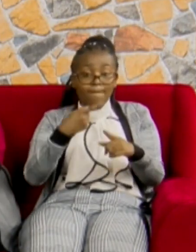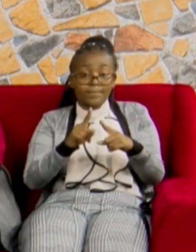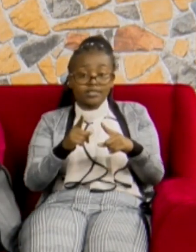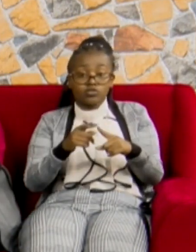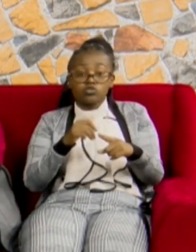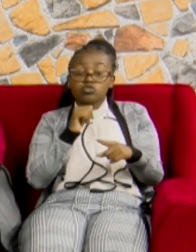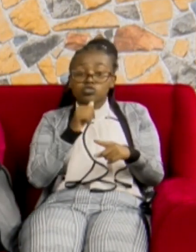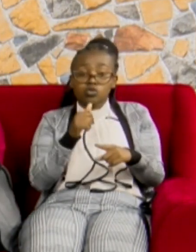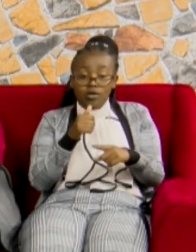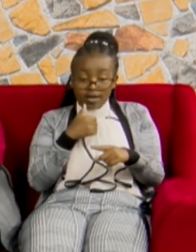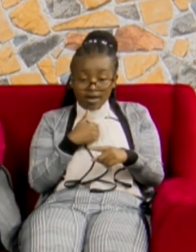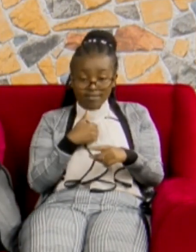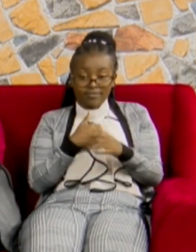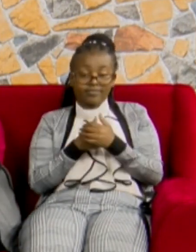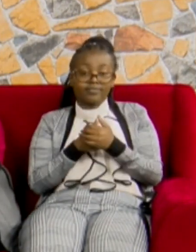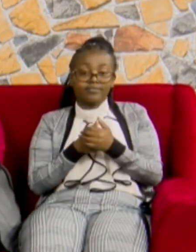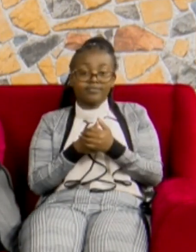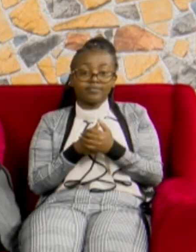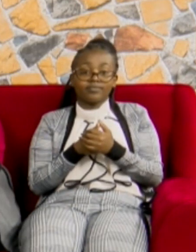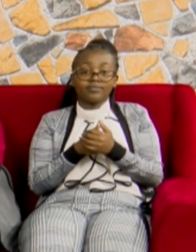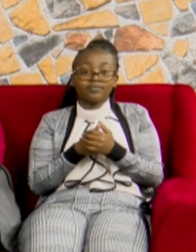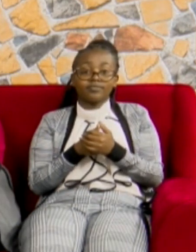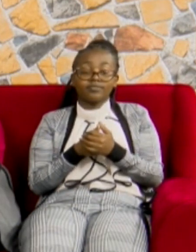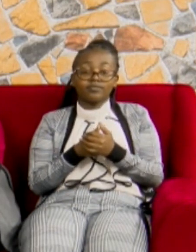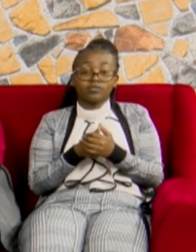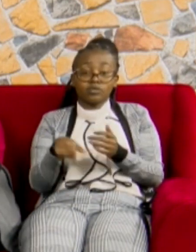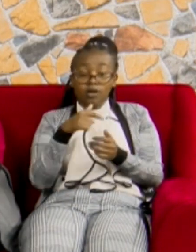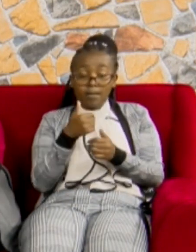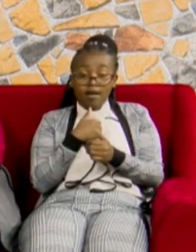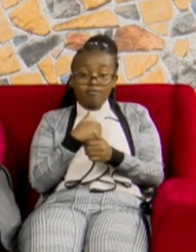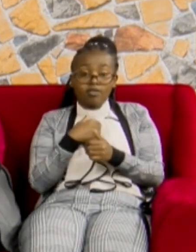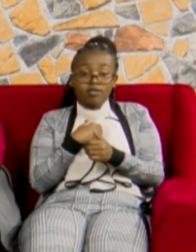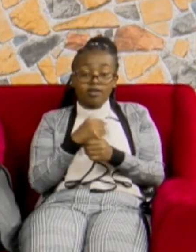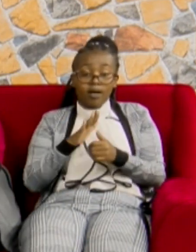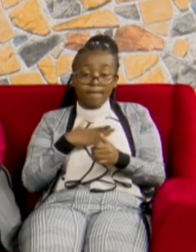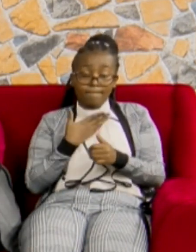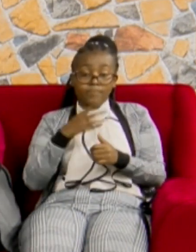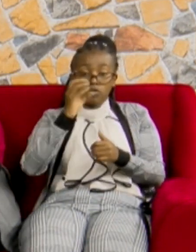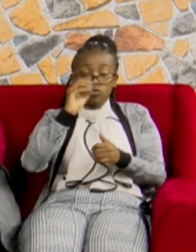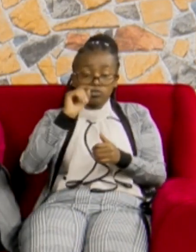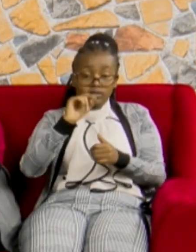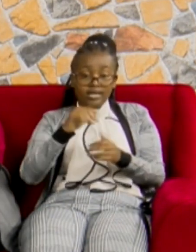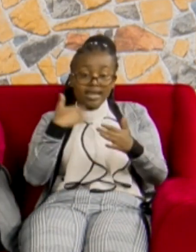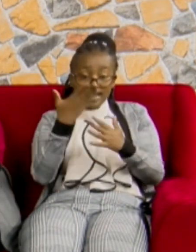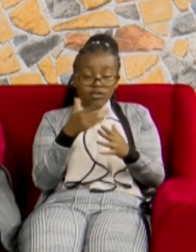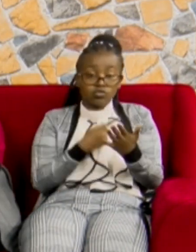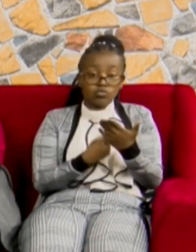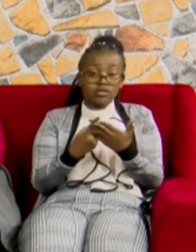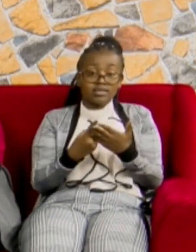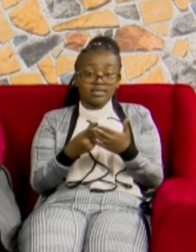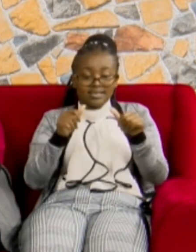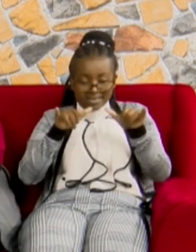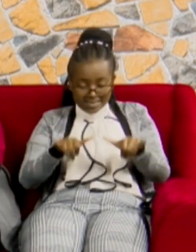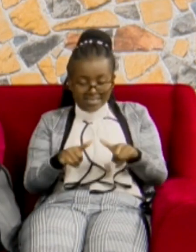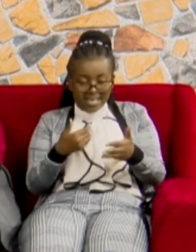but we couldn't pass this chance, no way. So we shall be having our occupational therapist next week. So